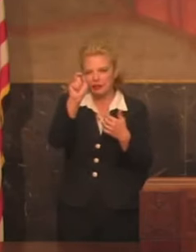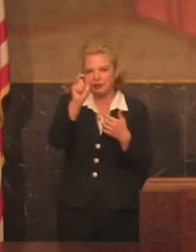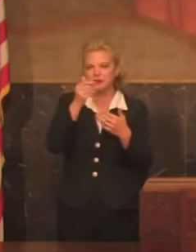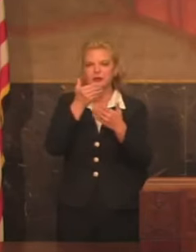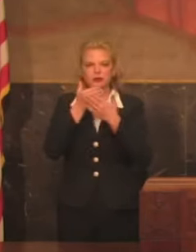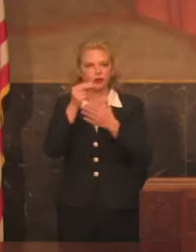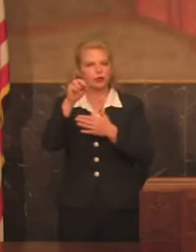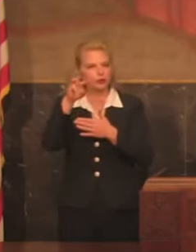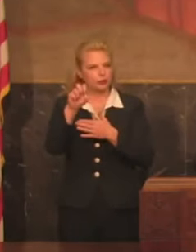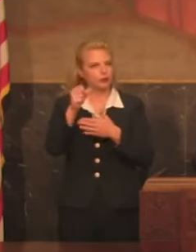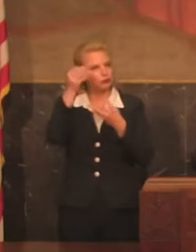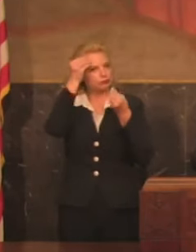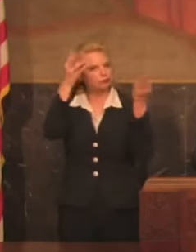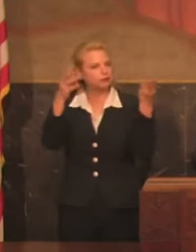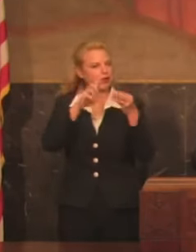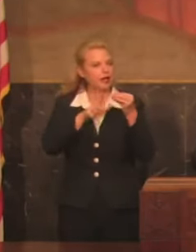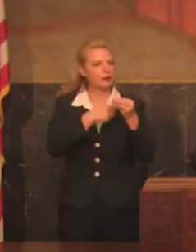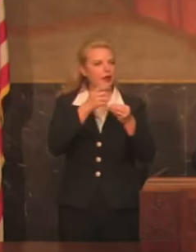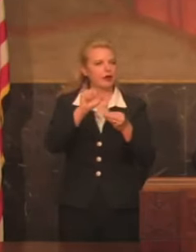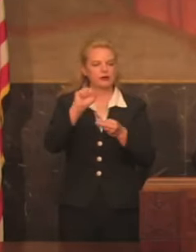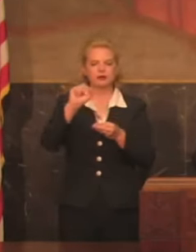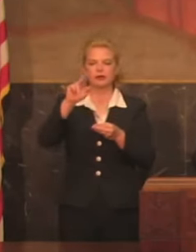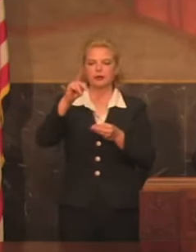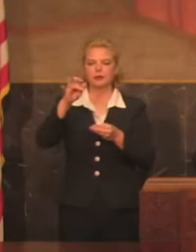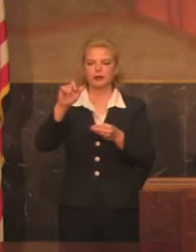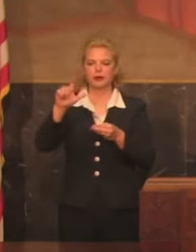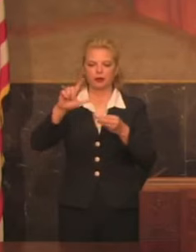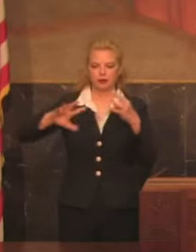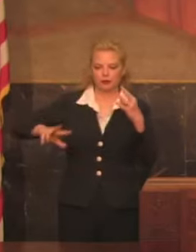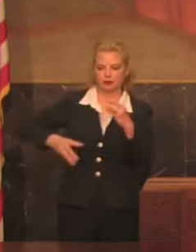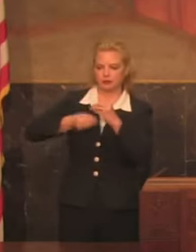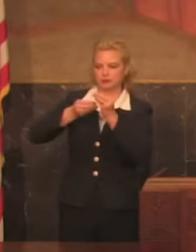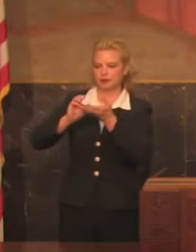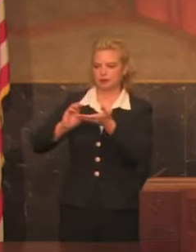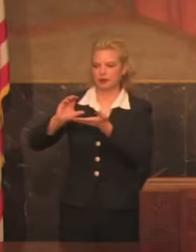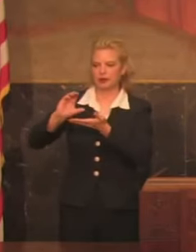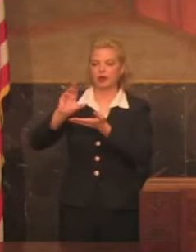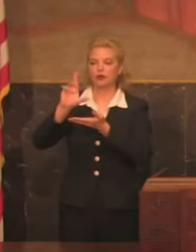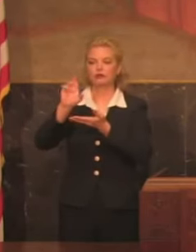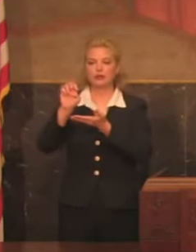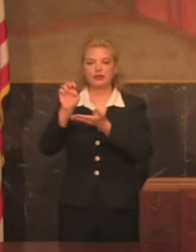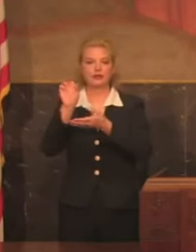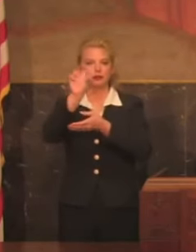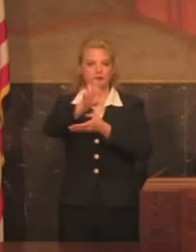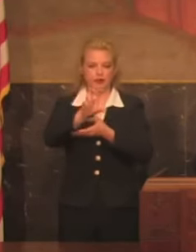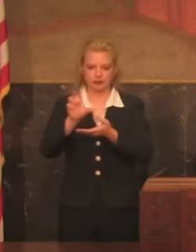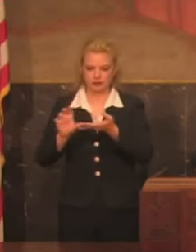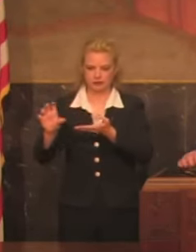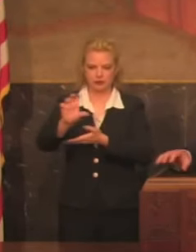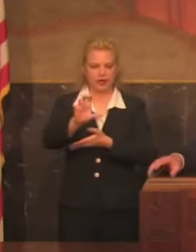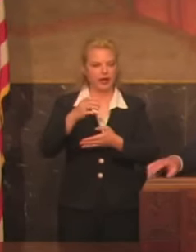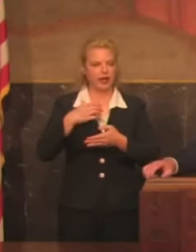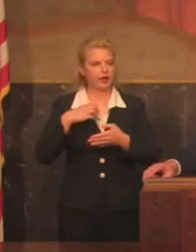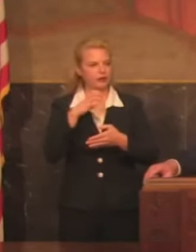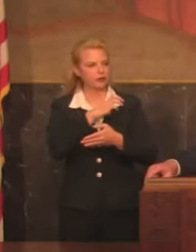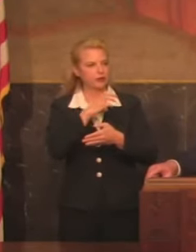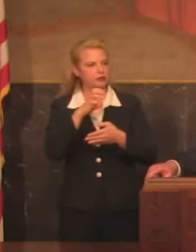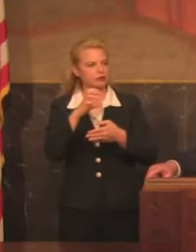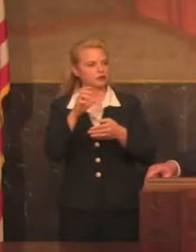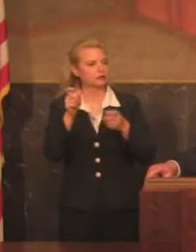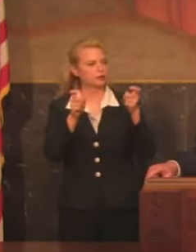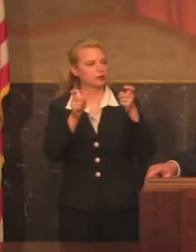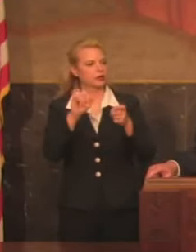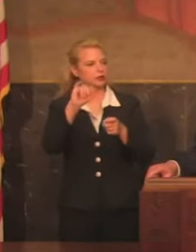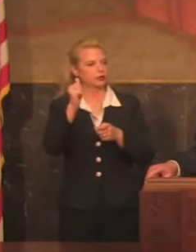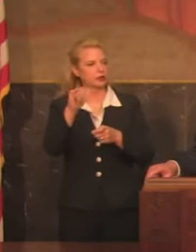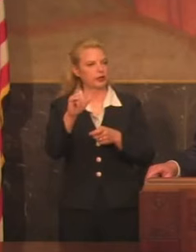news about supplemental reinvestment that we intend to do here in Louisiana. I've got Commissioner of Administration Jay Darden